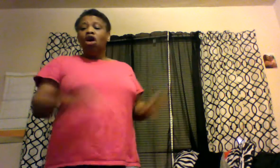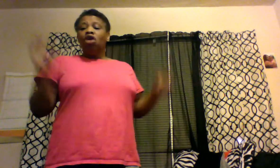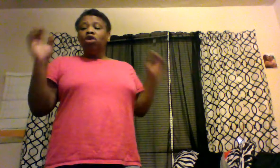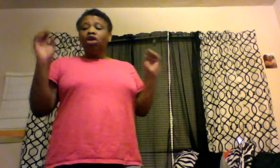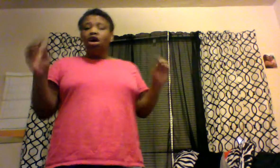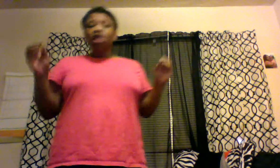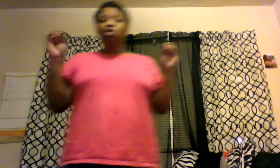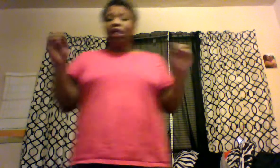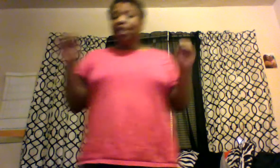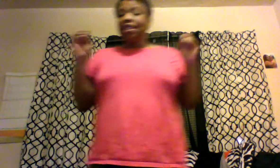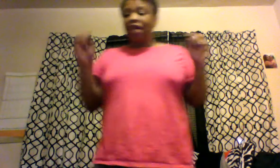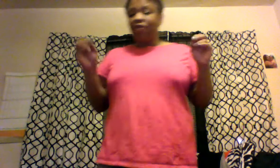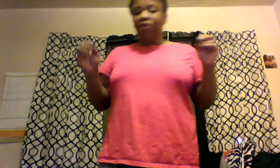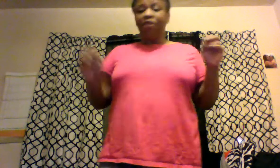On August 27th,